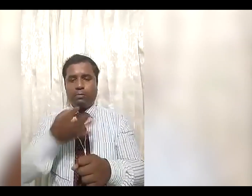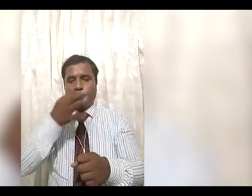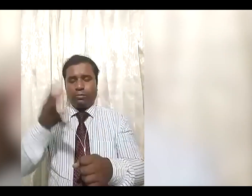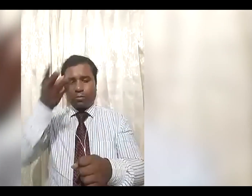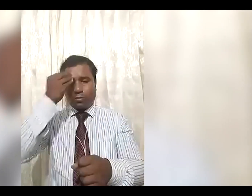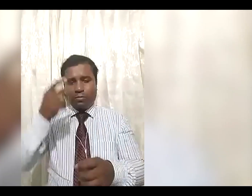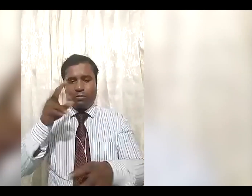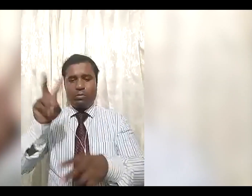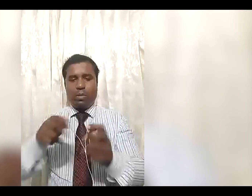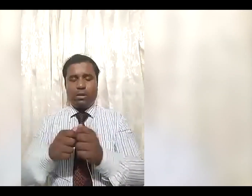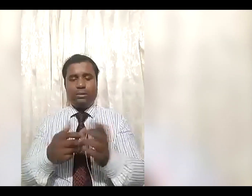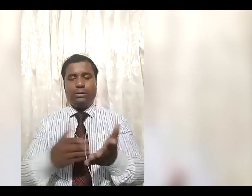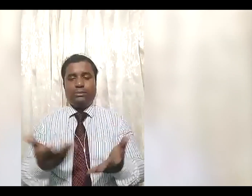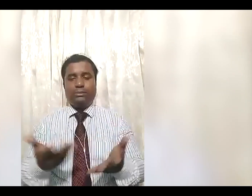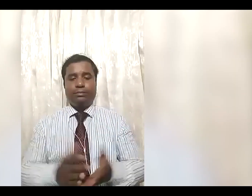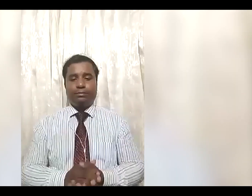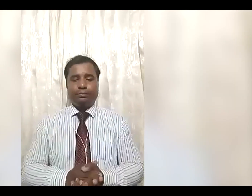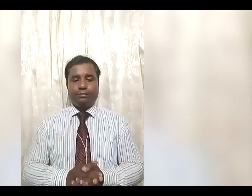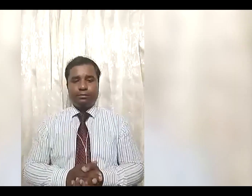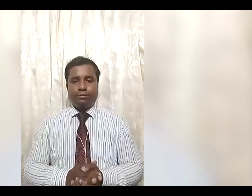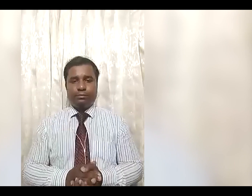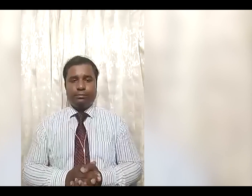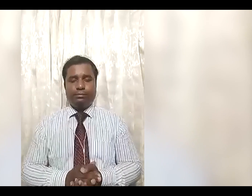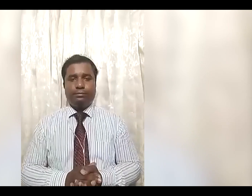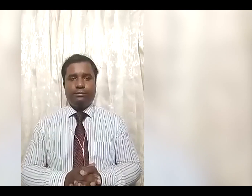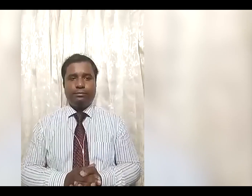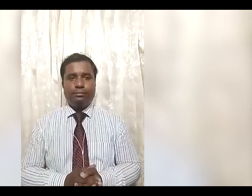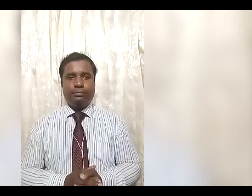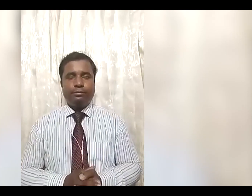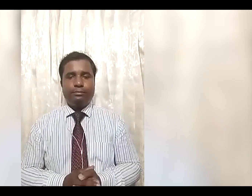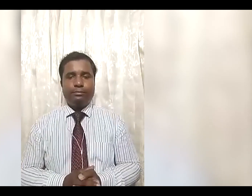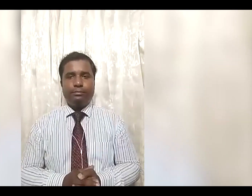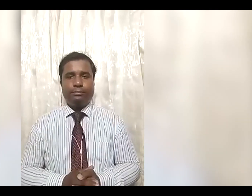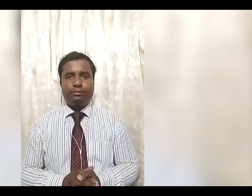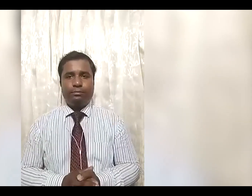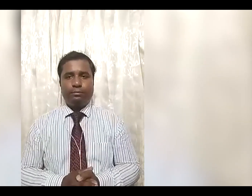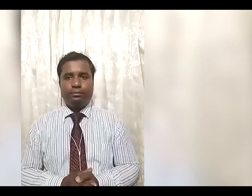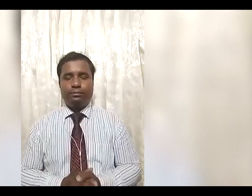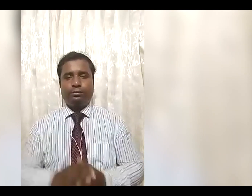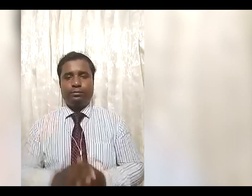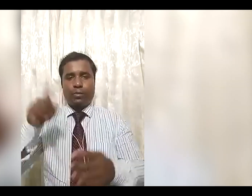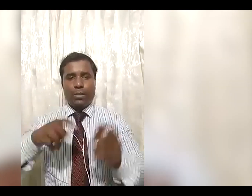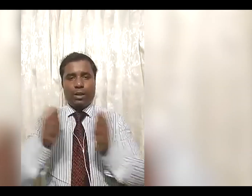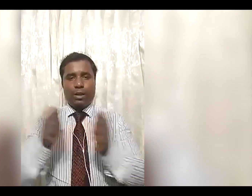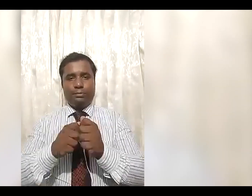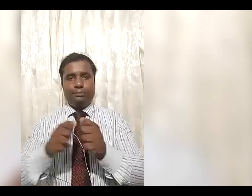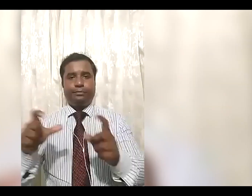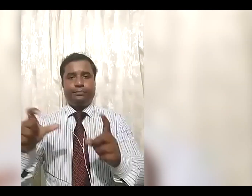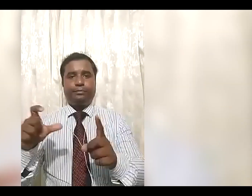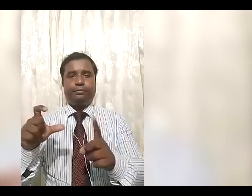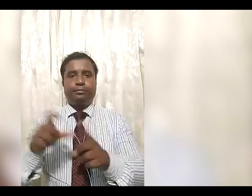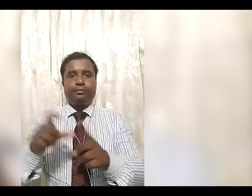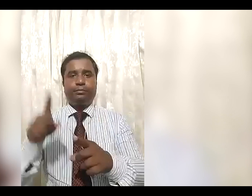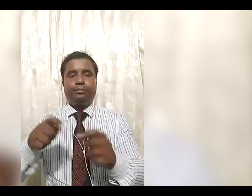election center more secure for person with disability. If those things